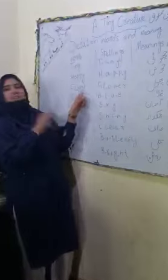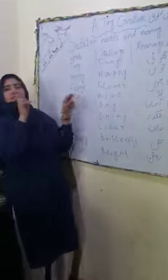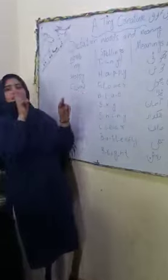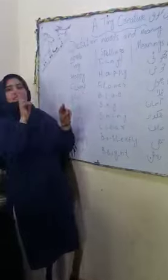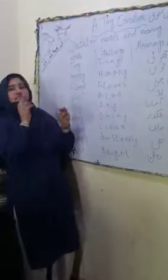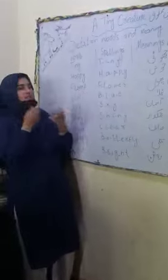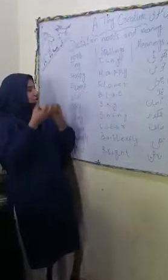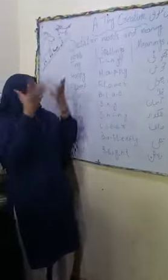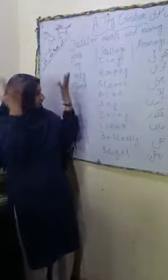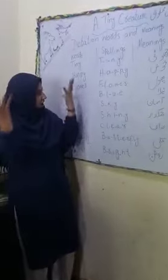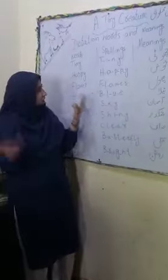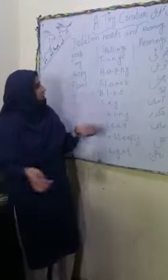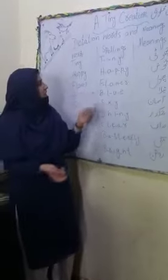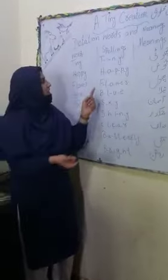flower,